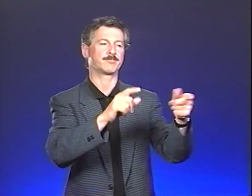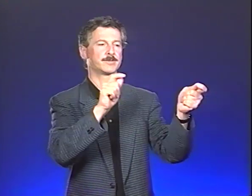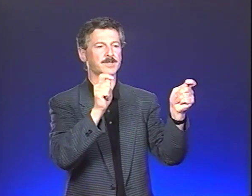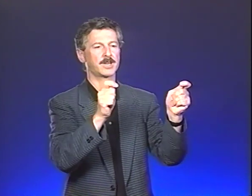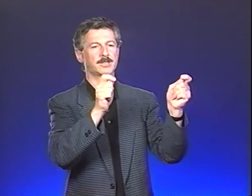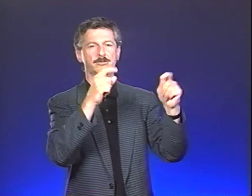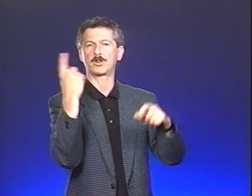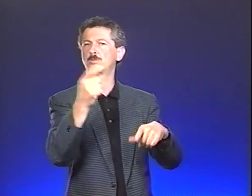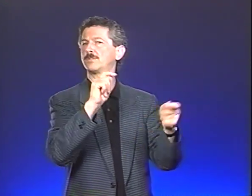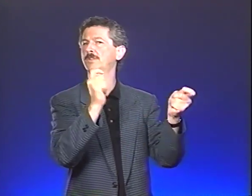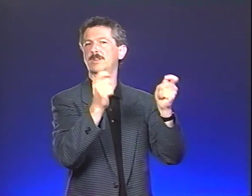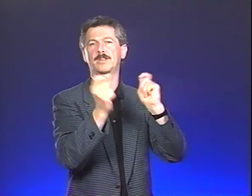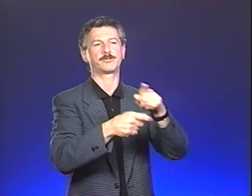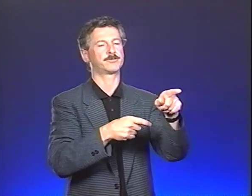Languages also change over time,